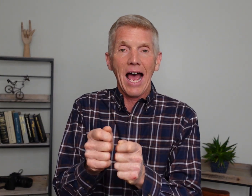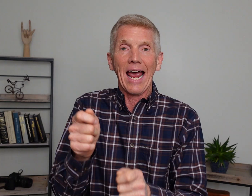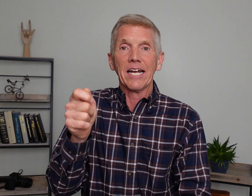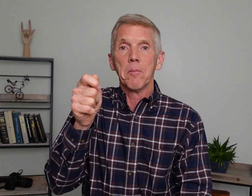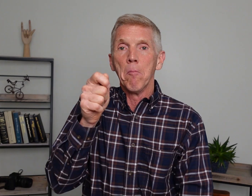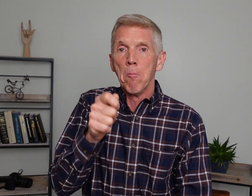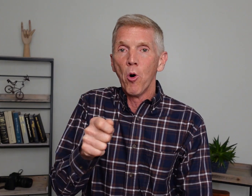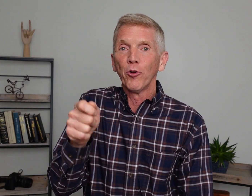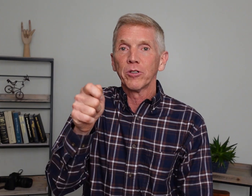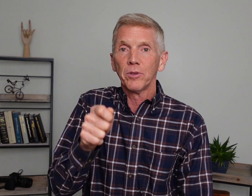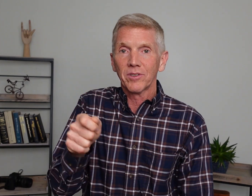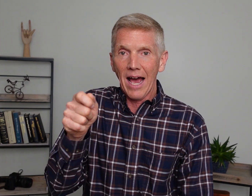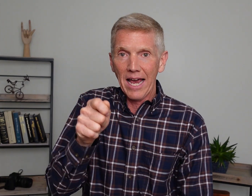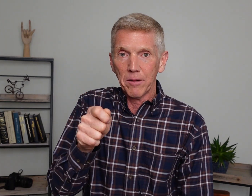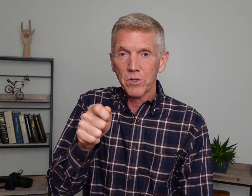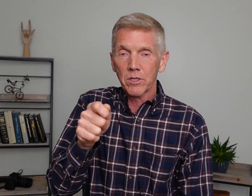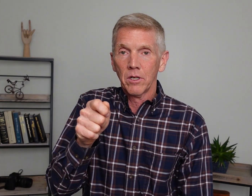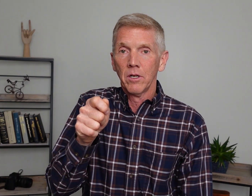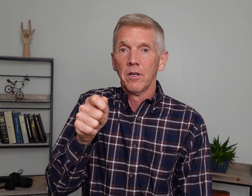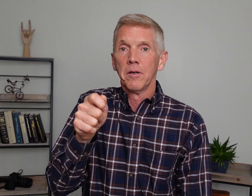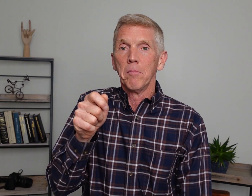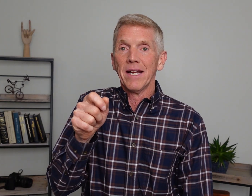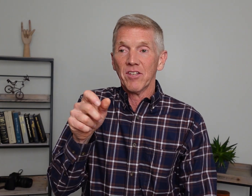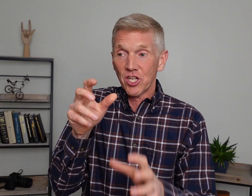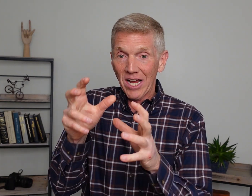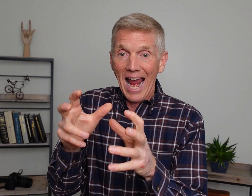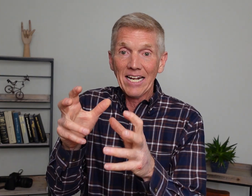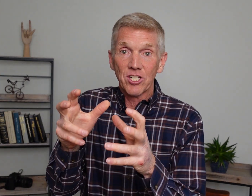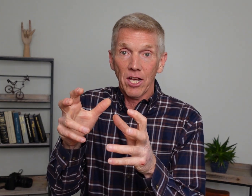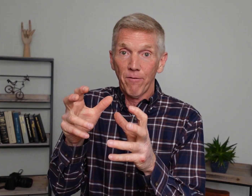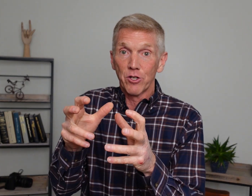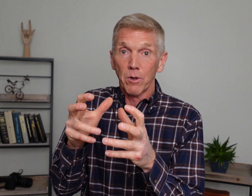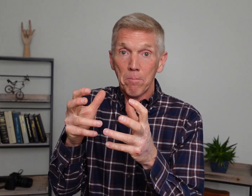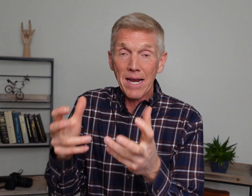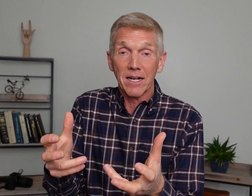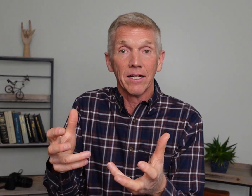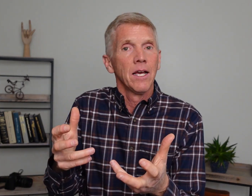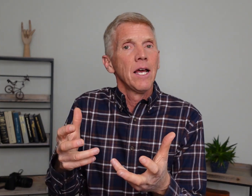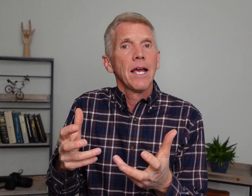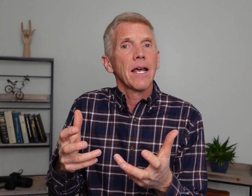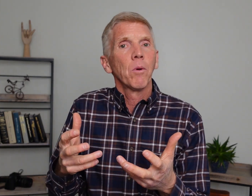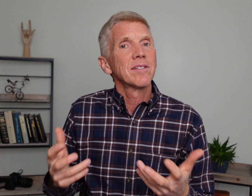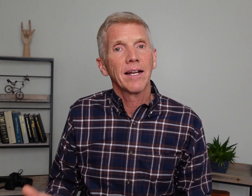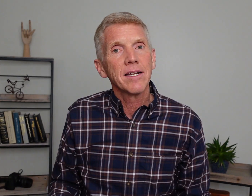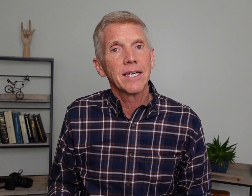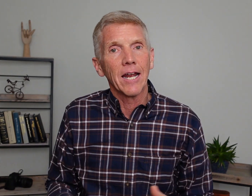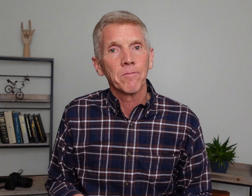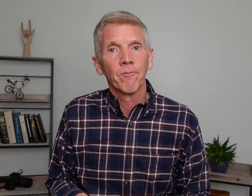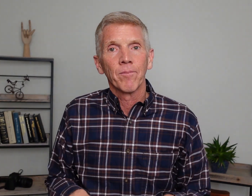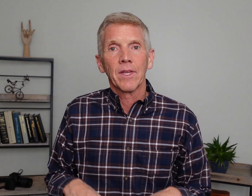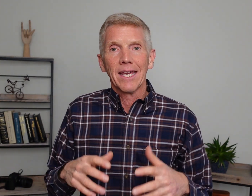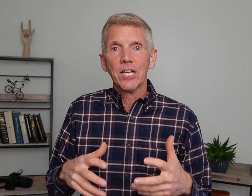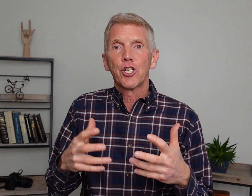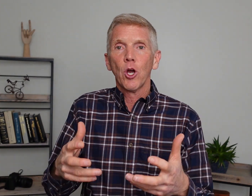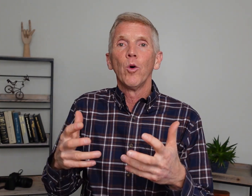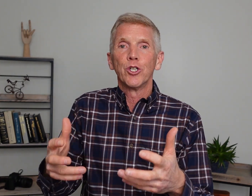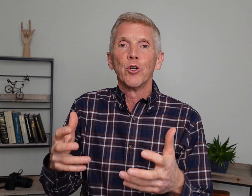signed multiple times, meaning the sign itself is repeated. And what does that indicate? It shows you that